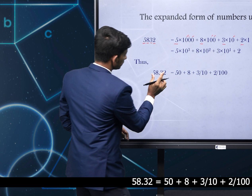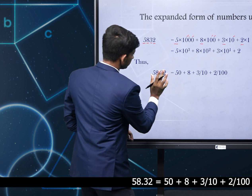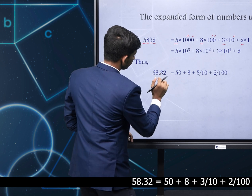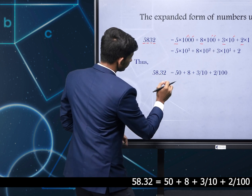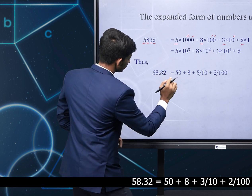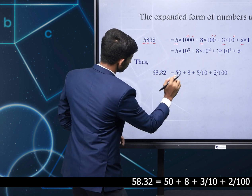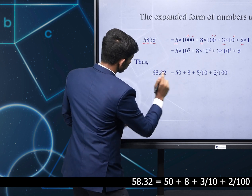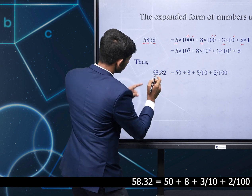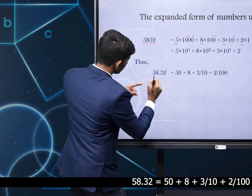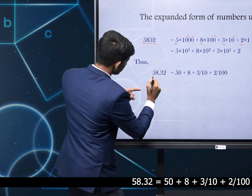58.32 is equal to